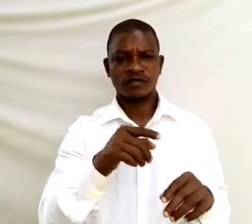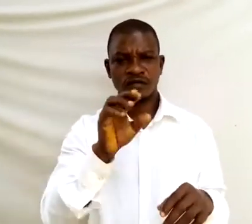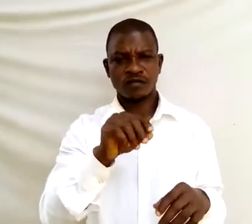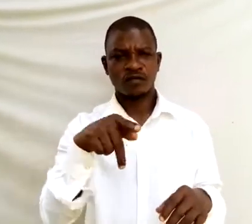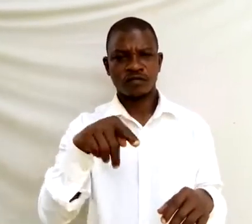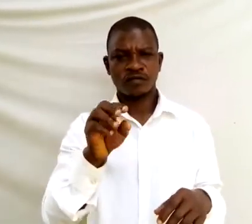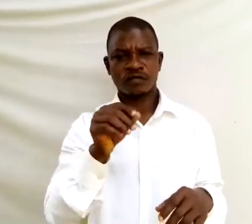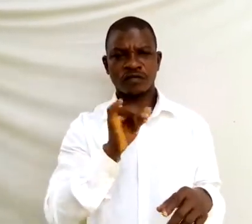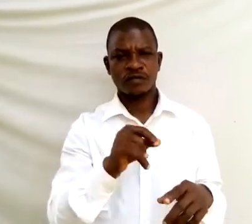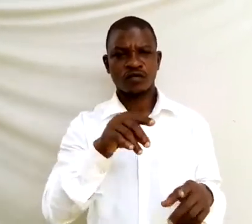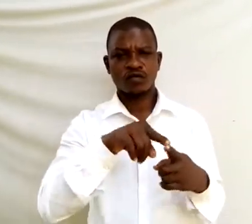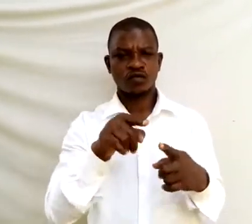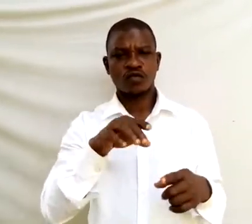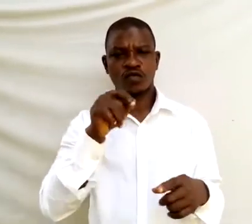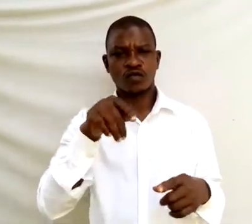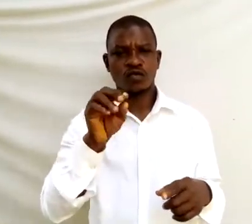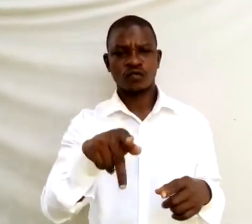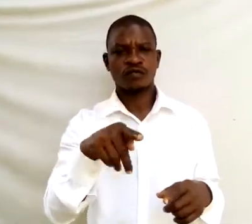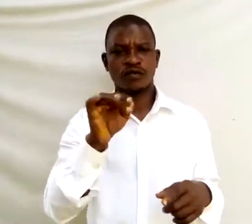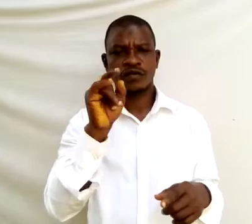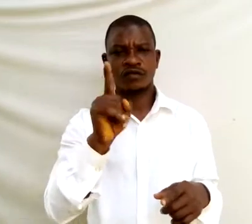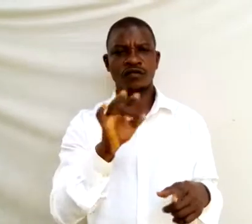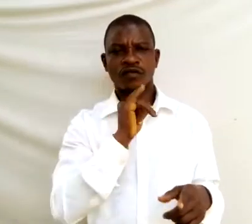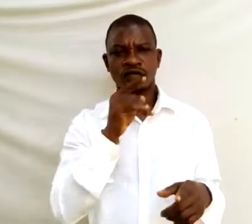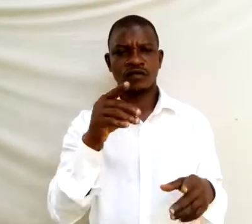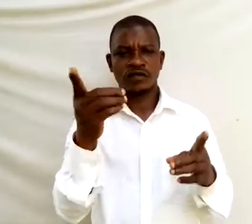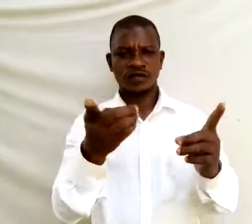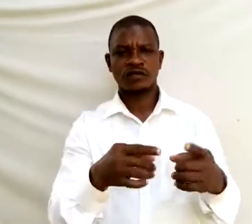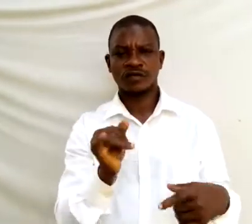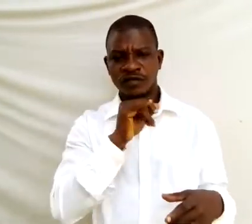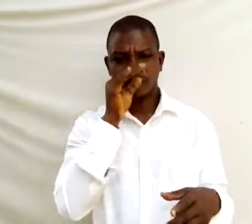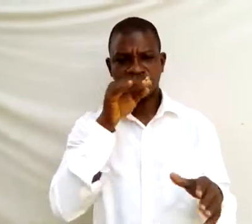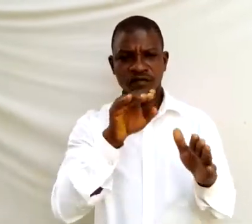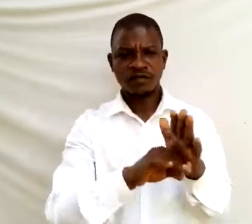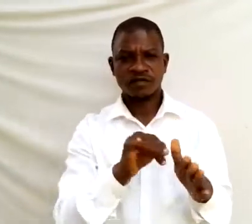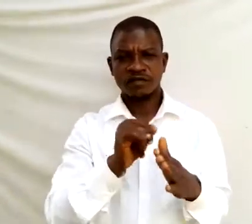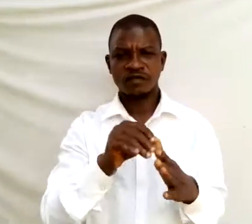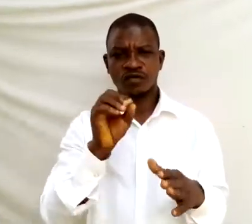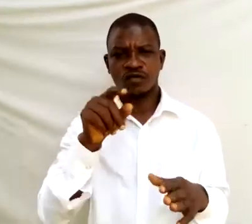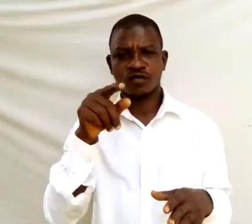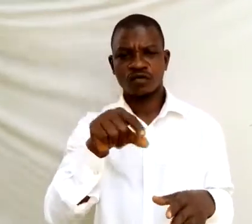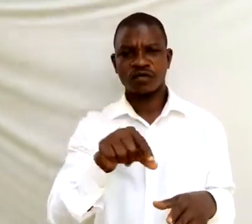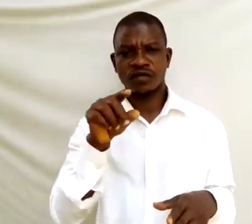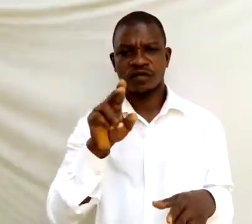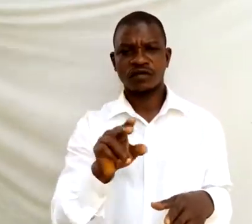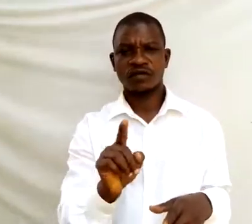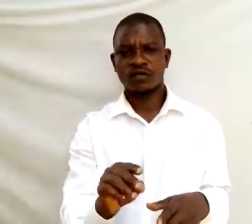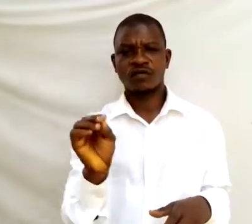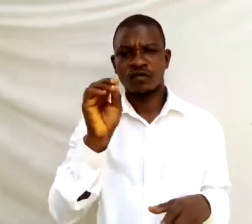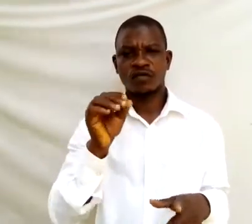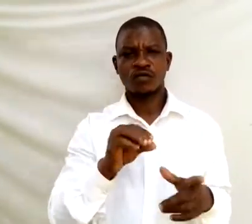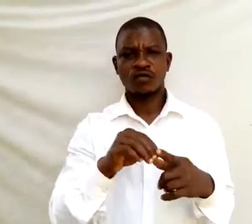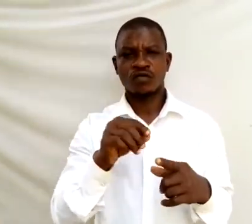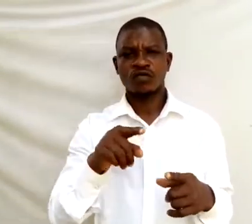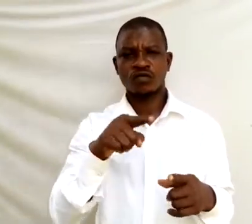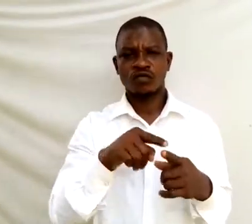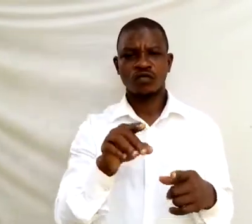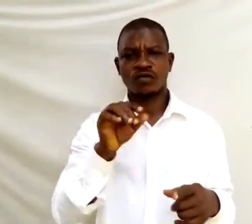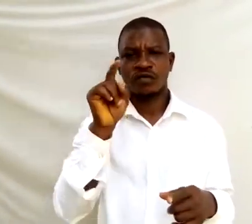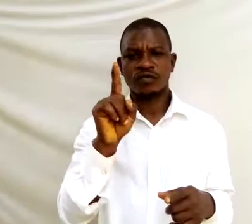to OP1, the demand is reduced from OQO to OQ1. We